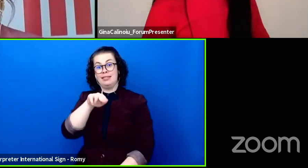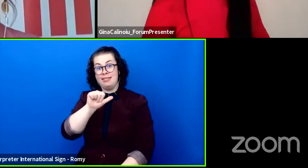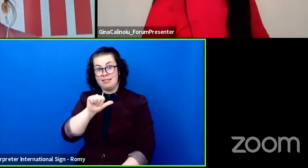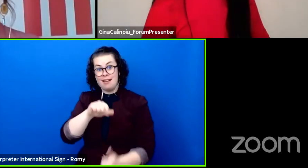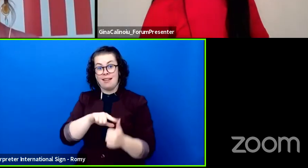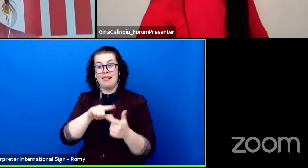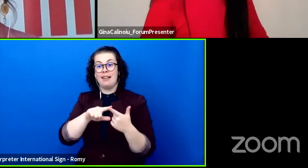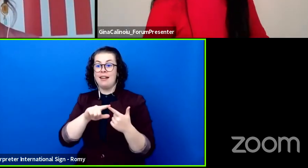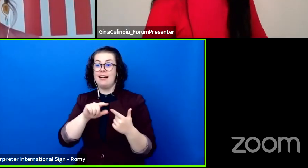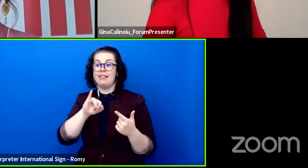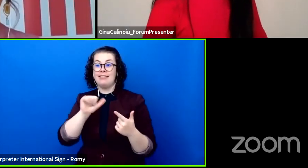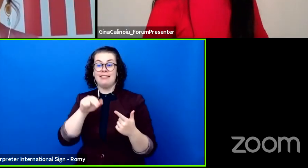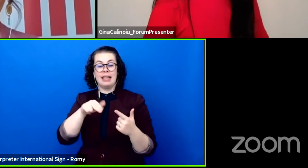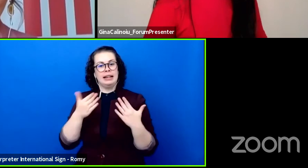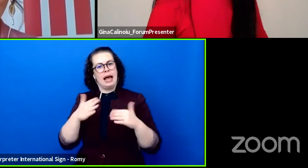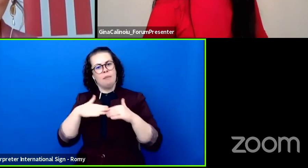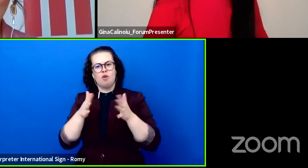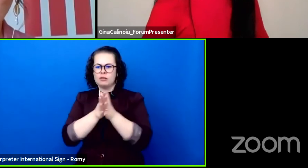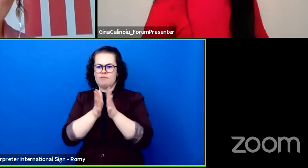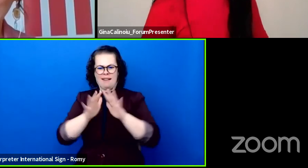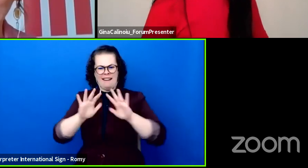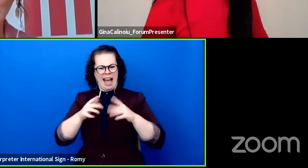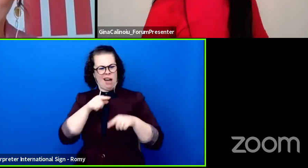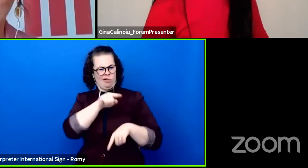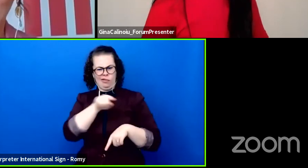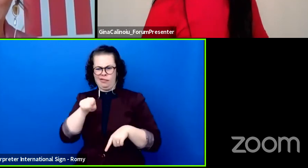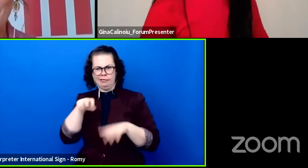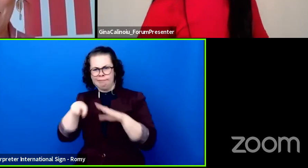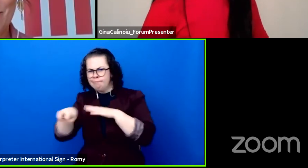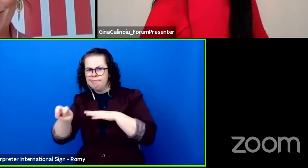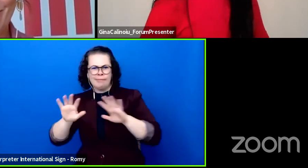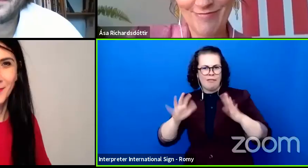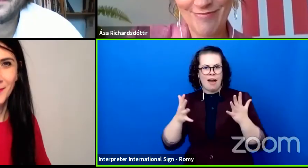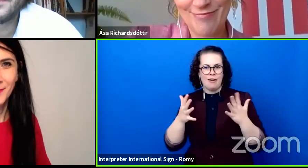you how all this is going to happen. Thank you and see you later today.